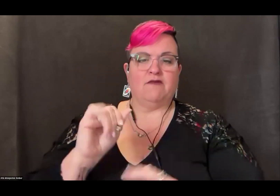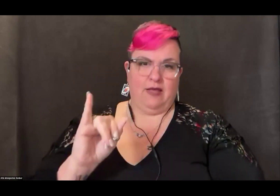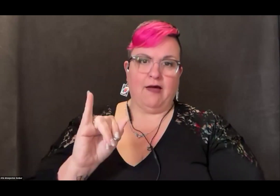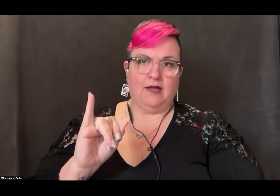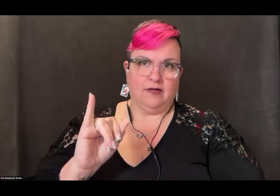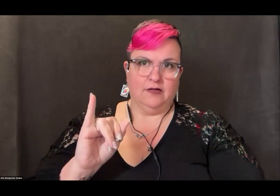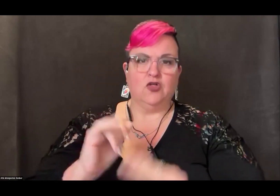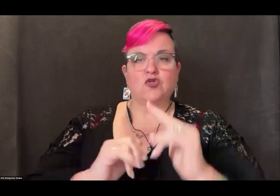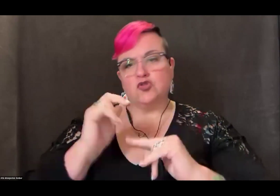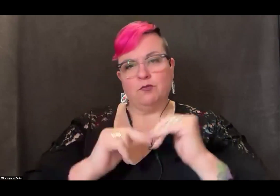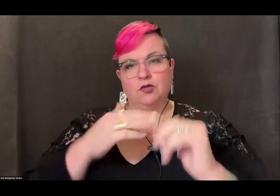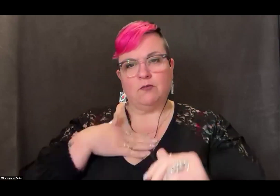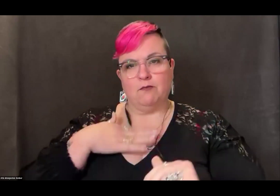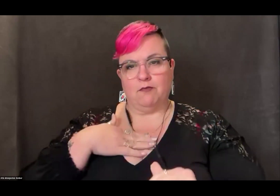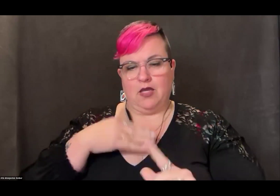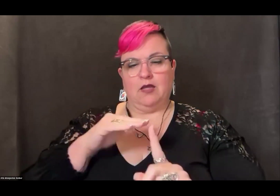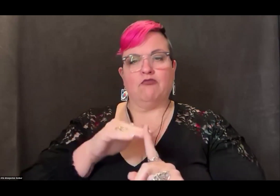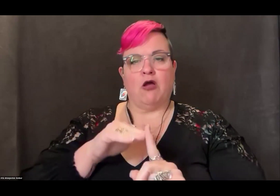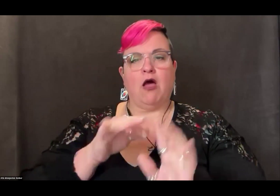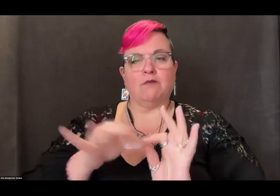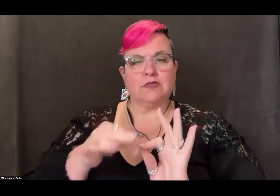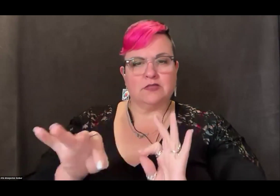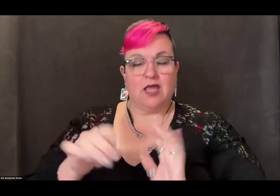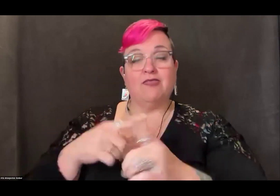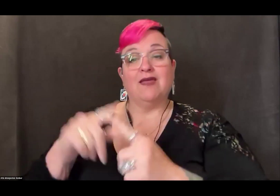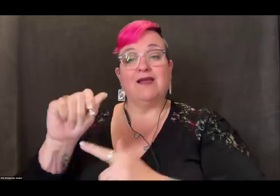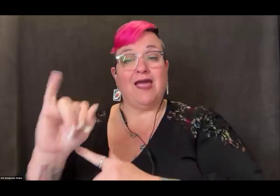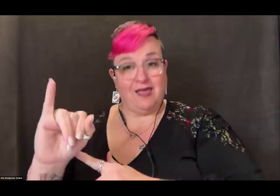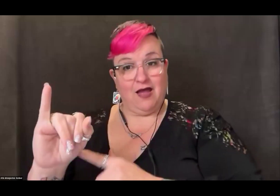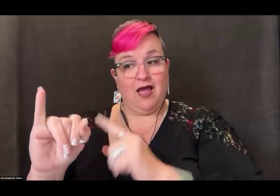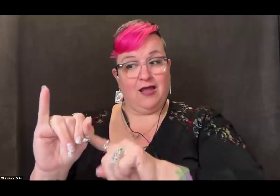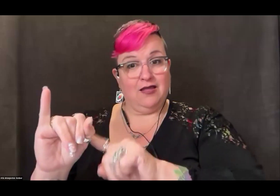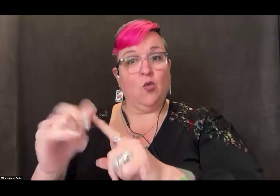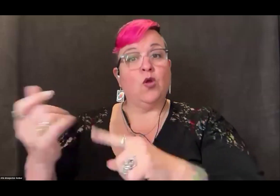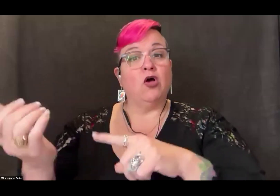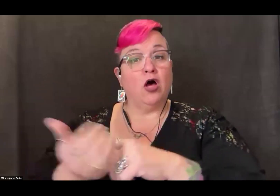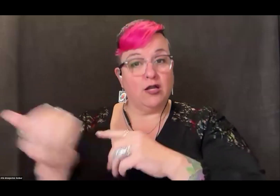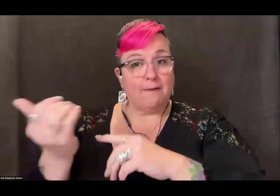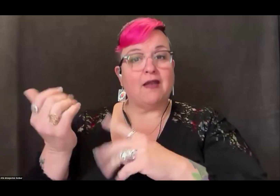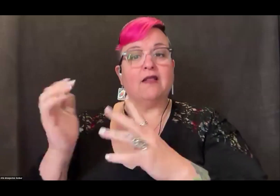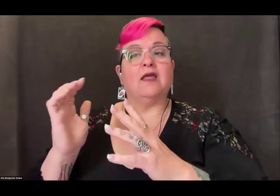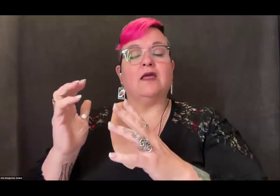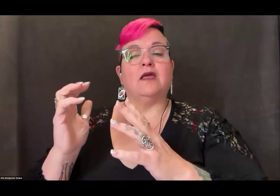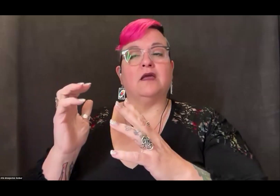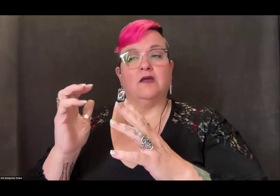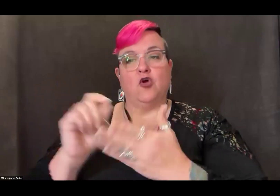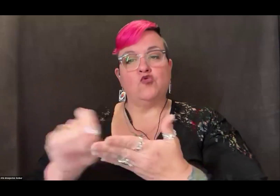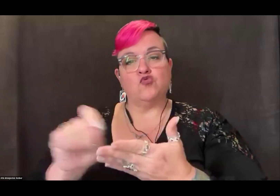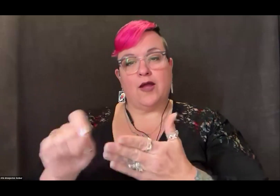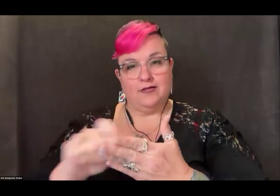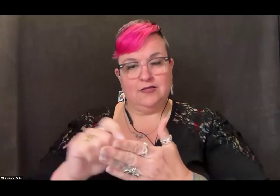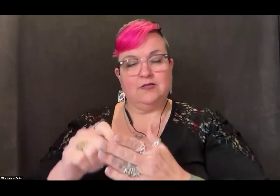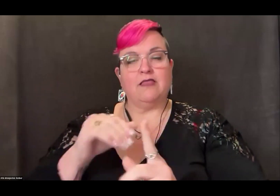AI to build my prompts, and then AI will automatically write the